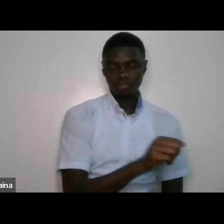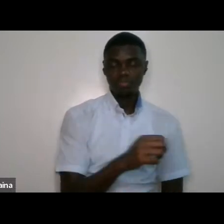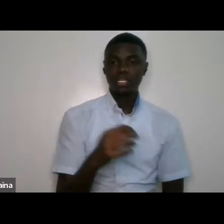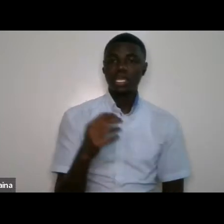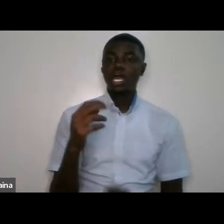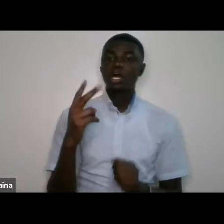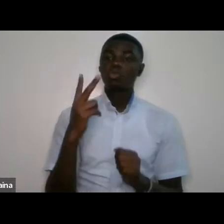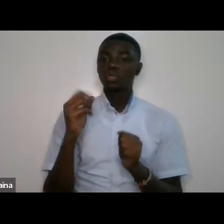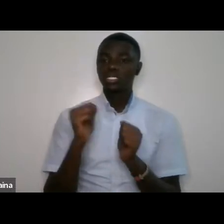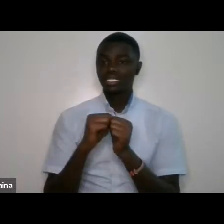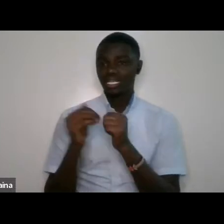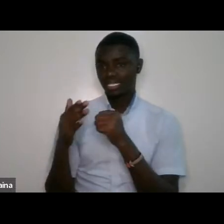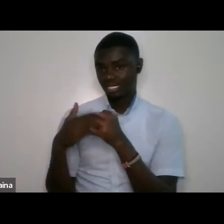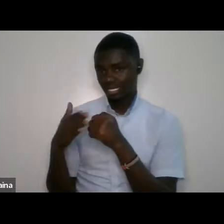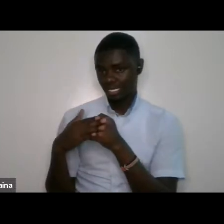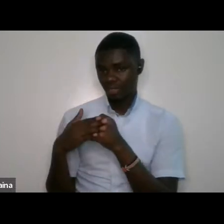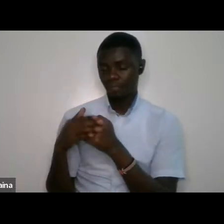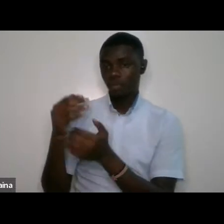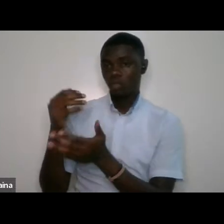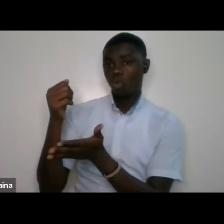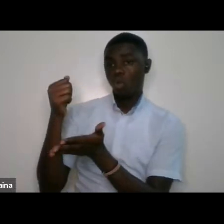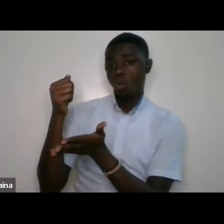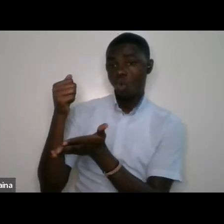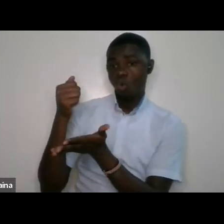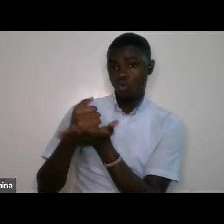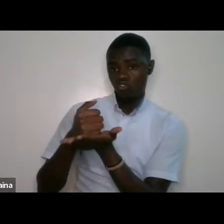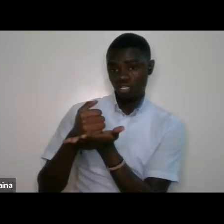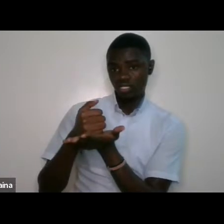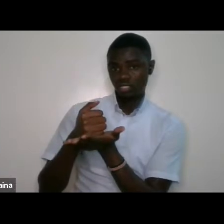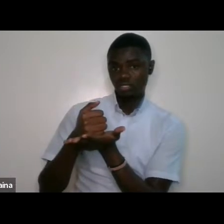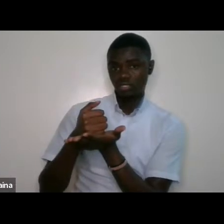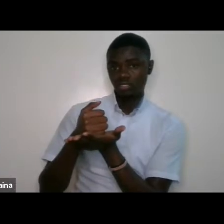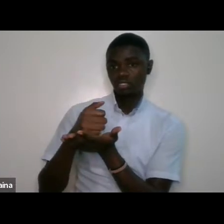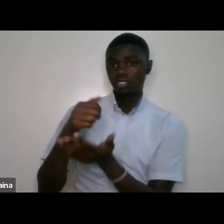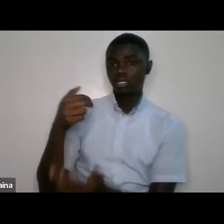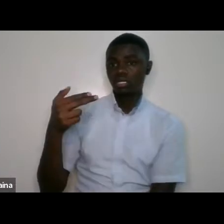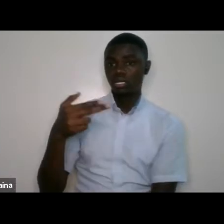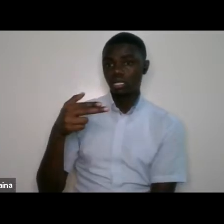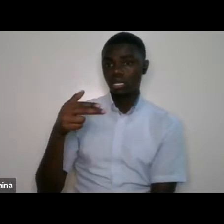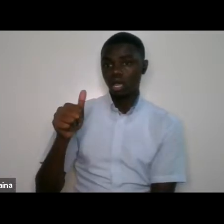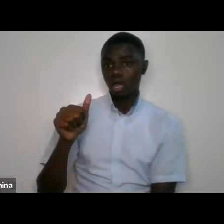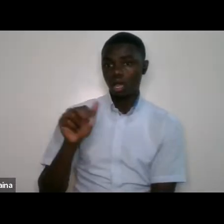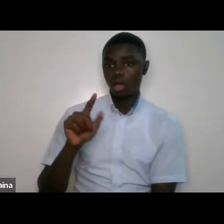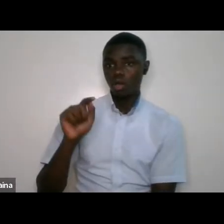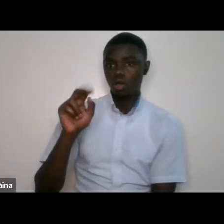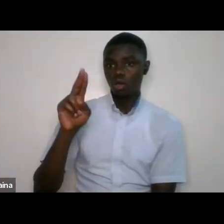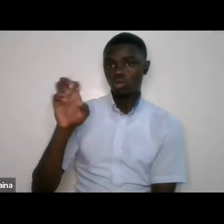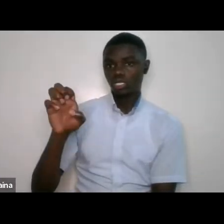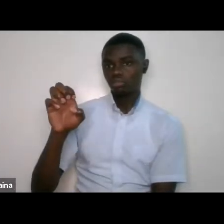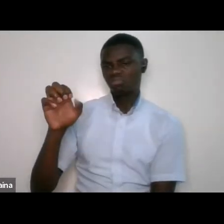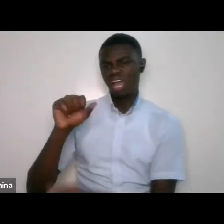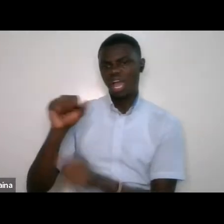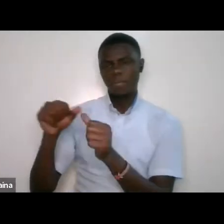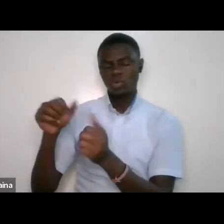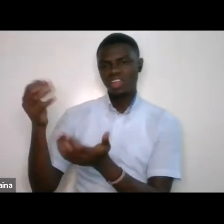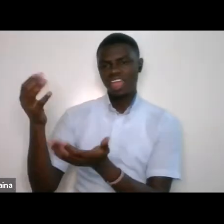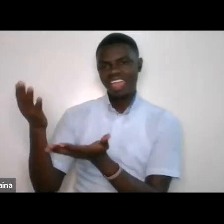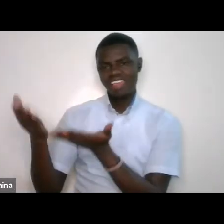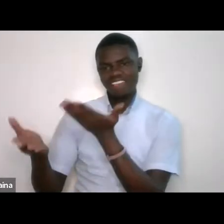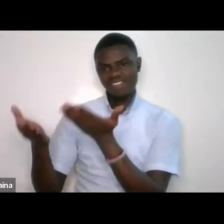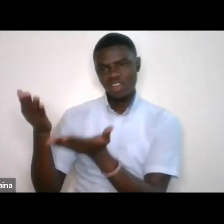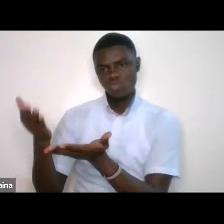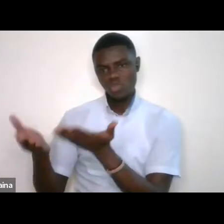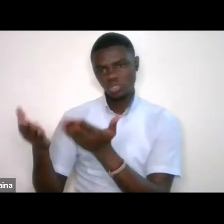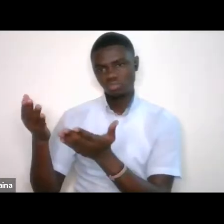2019, the Office for Ofsted, this office that's involved with evaluation in